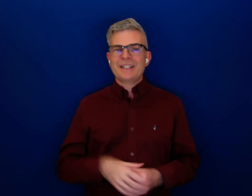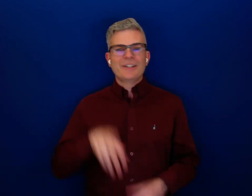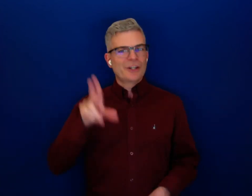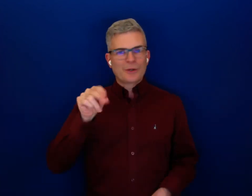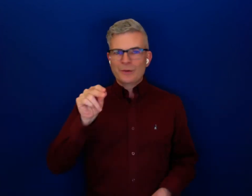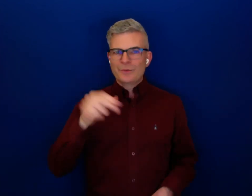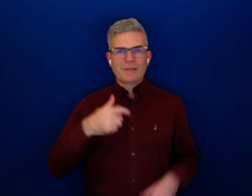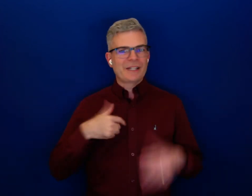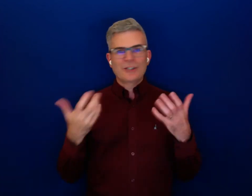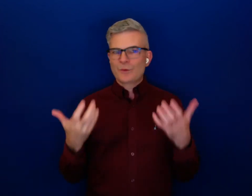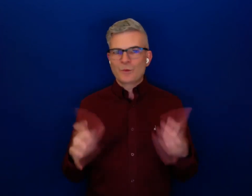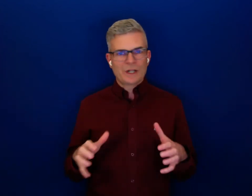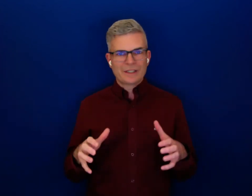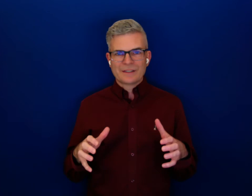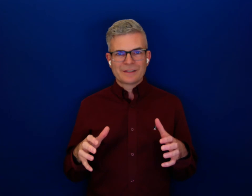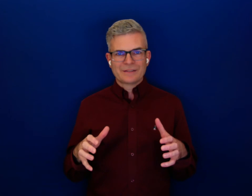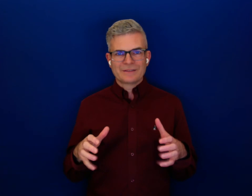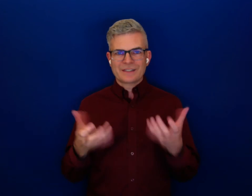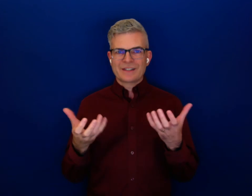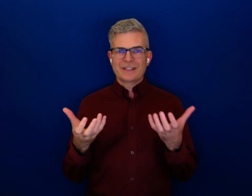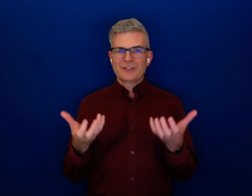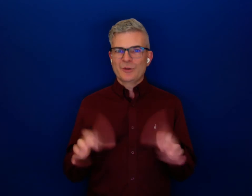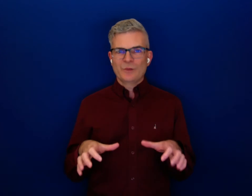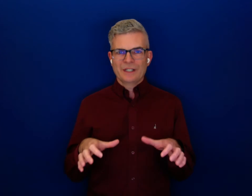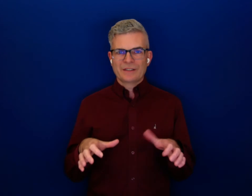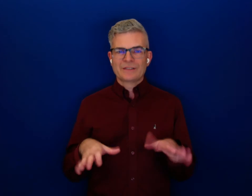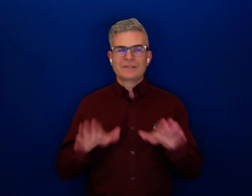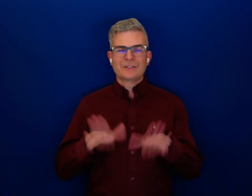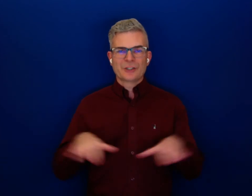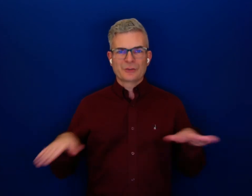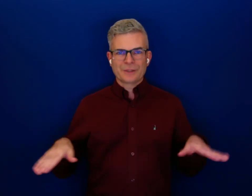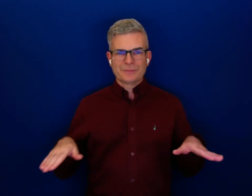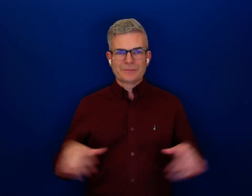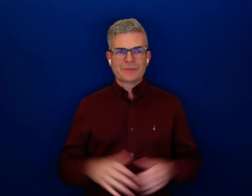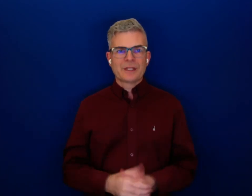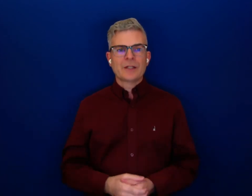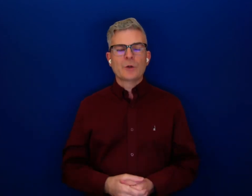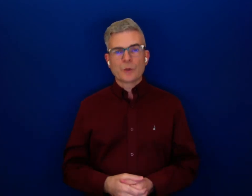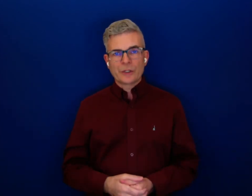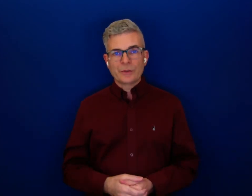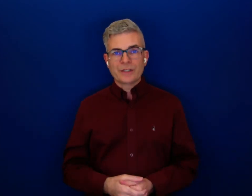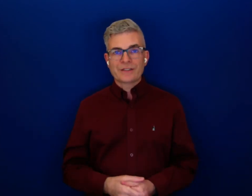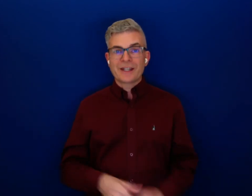No, I don't want, the sign don't want, children. Or you could say,